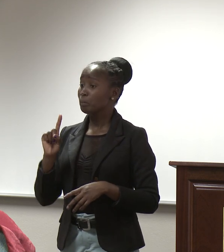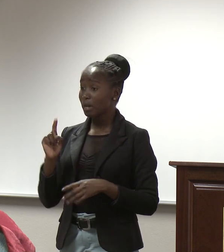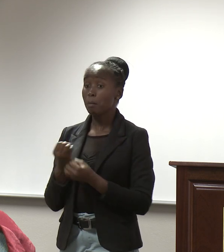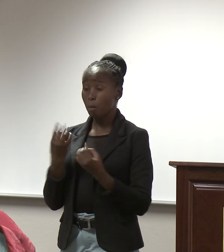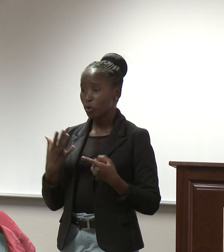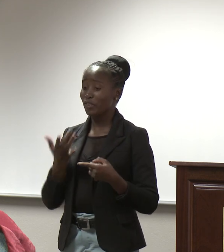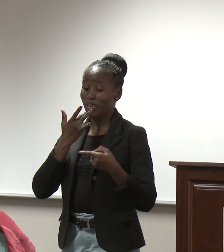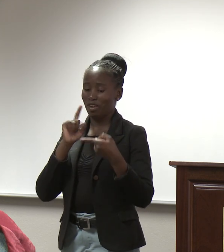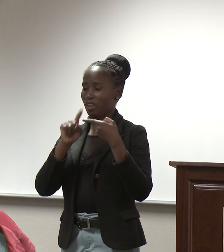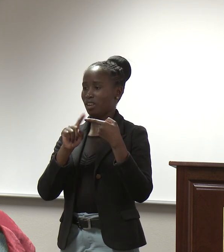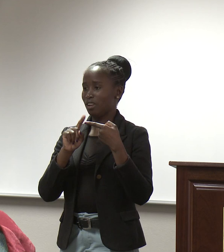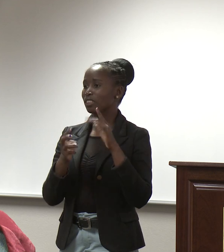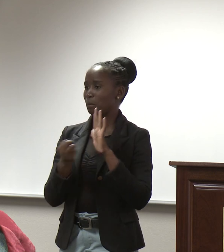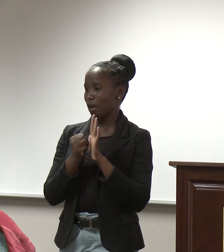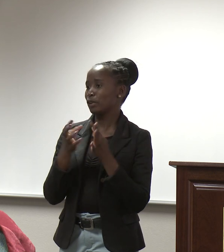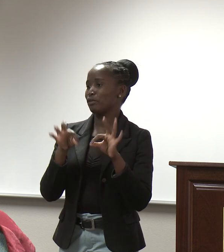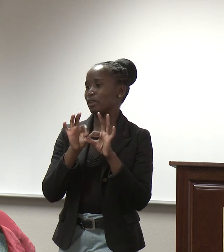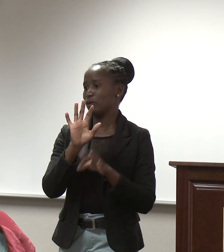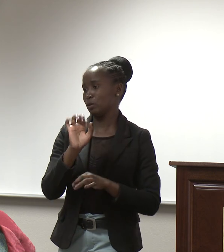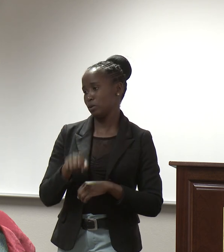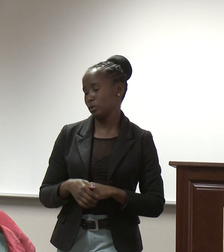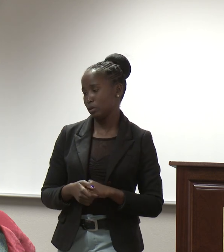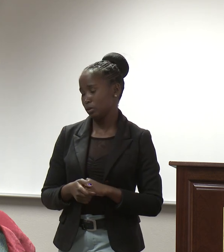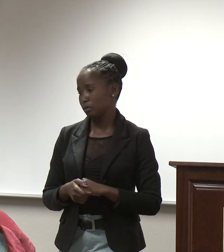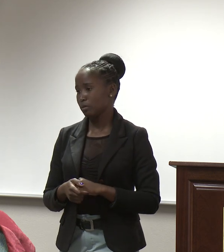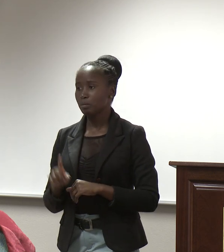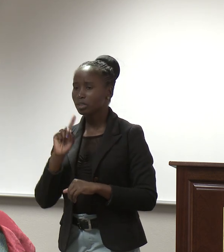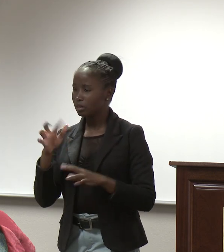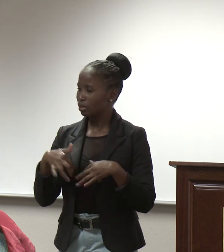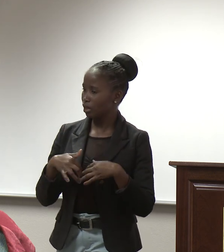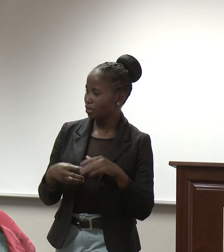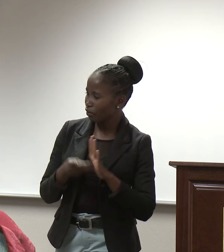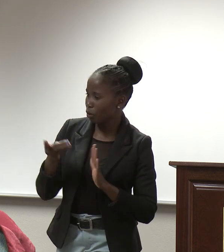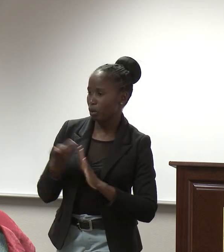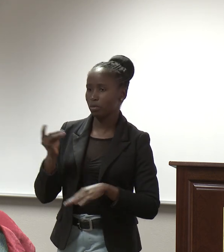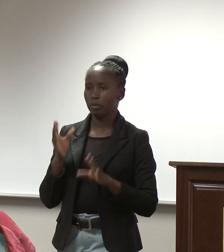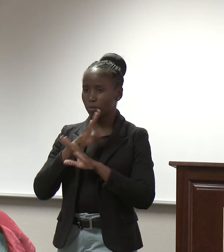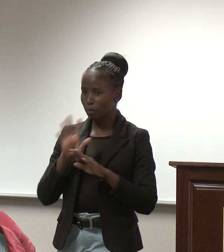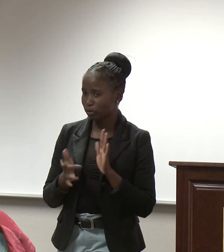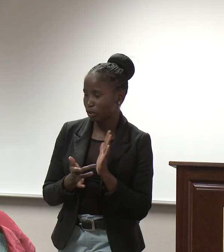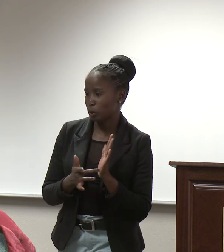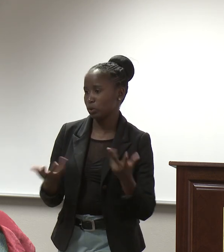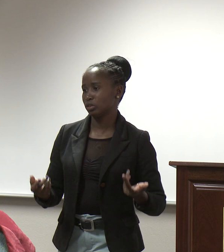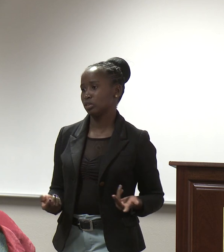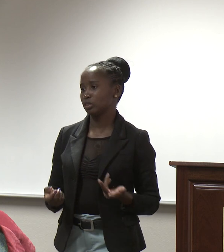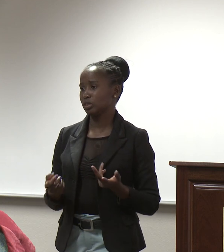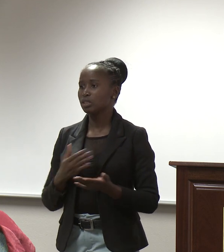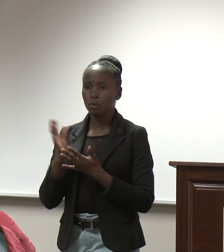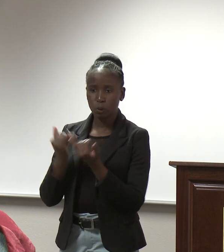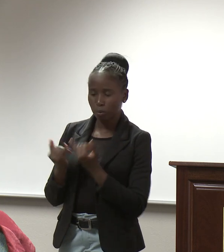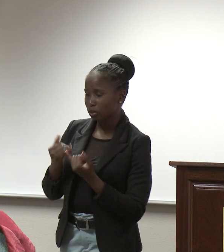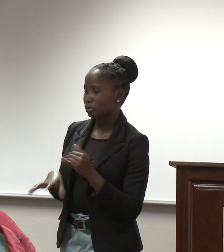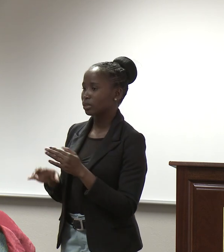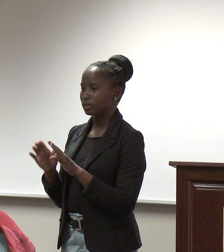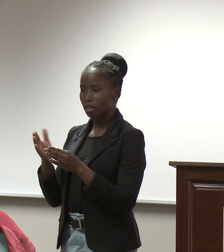value. That's why biology develops, nanotechnology develops. Well, literary studies, comparative studies, has no